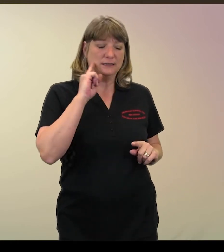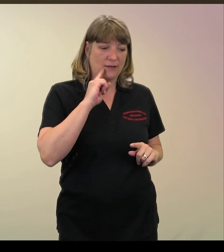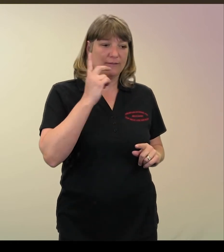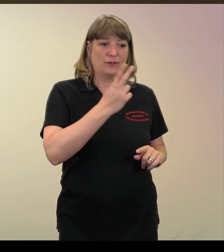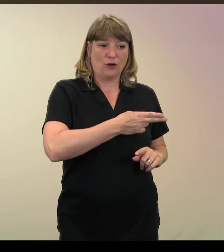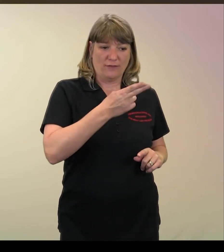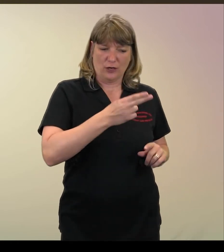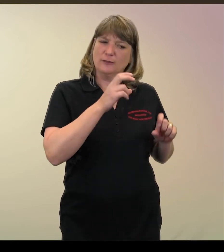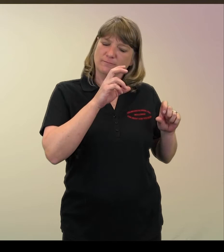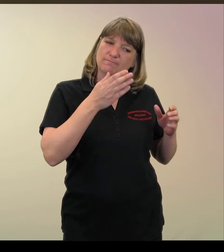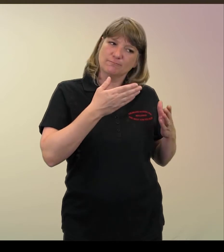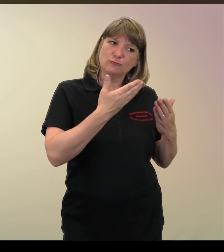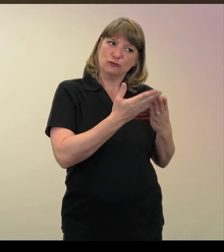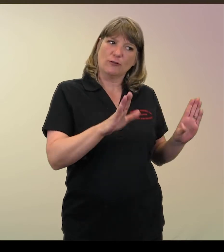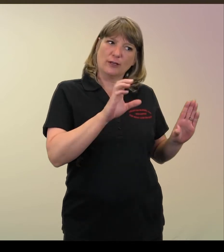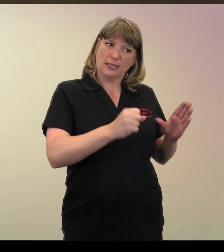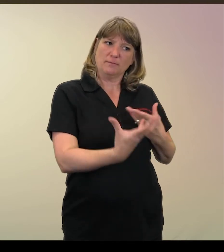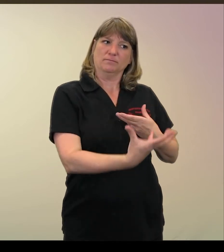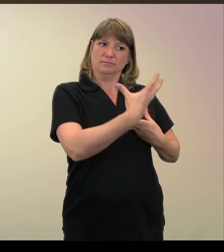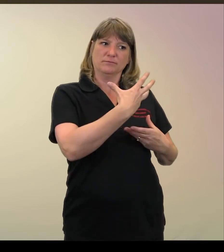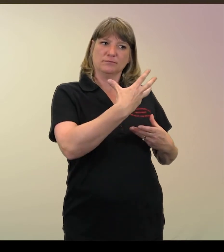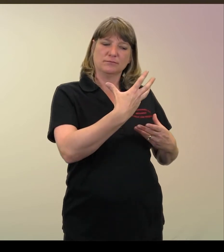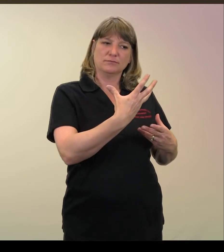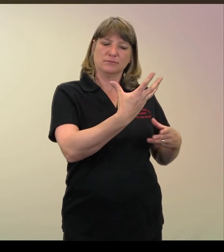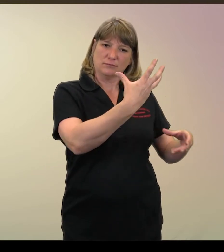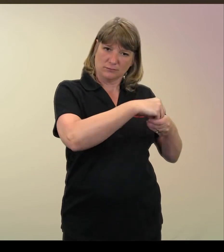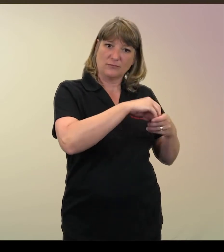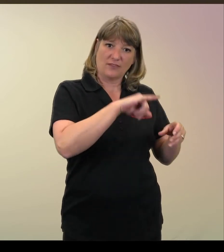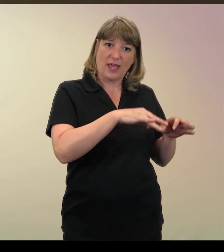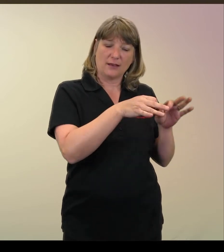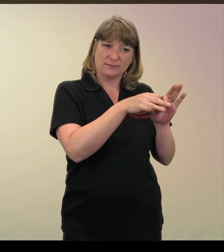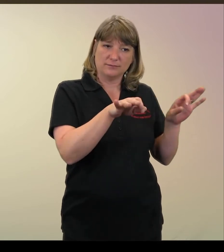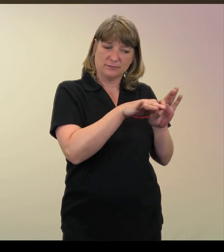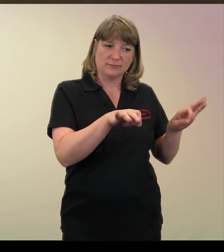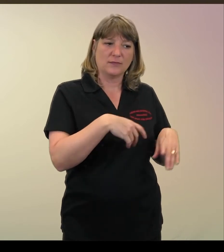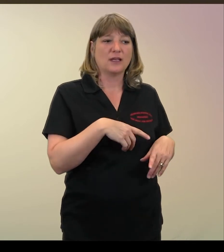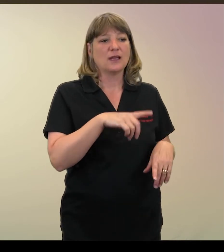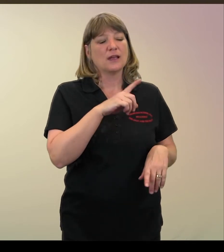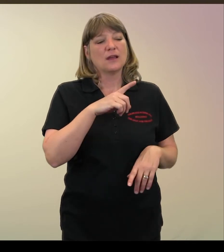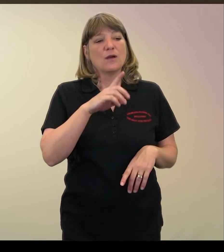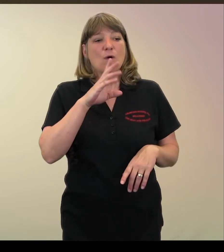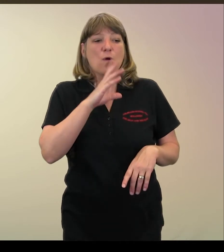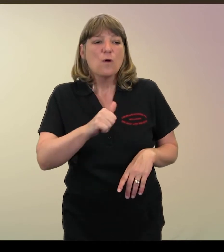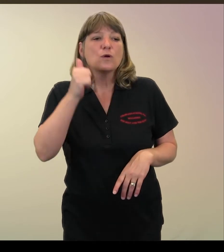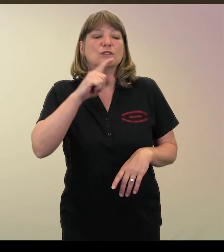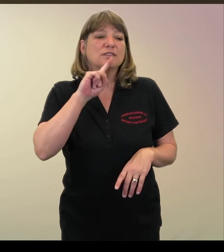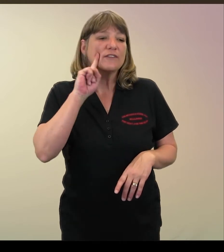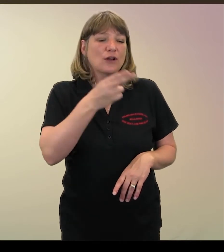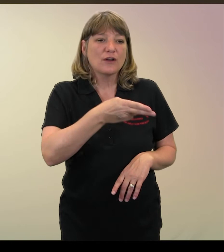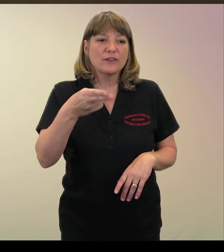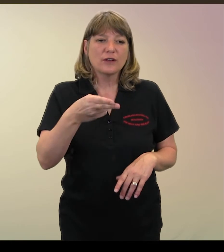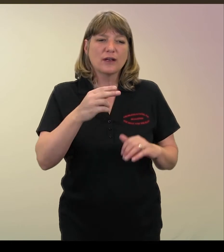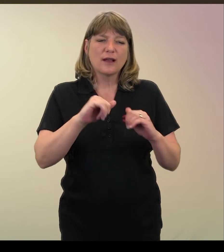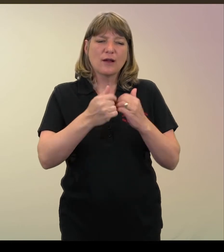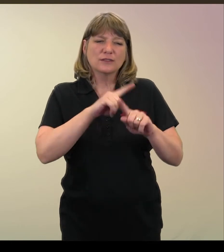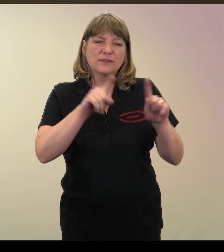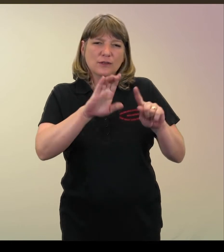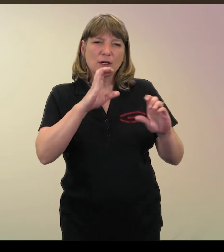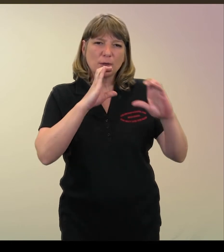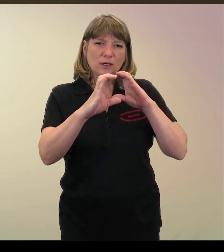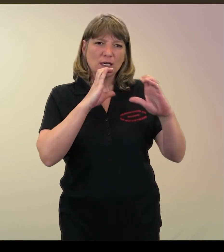children who are deaf and hard of hearing, they're generally able to do that. For older children who are deaf and hard of hearing, some of the ways that we